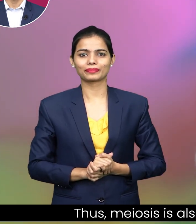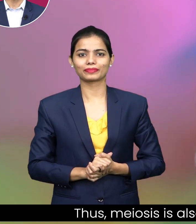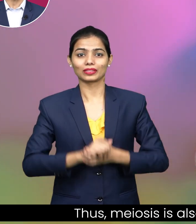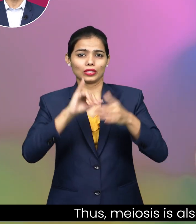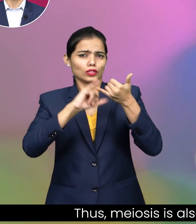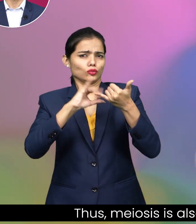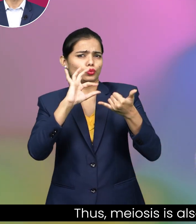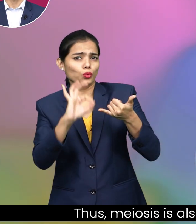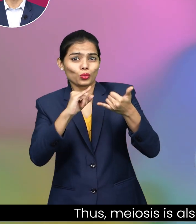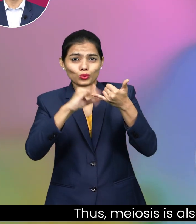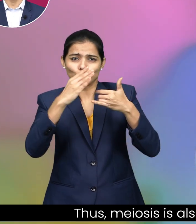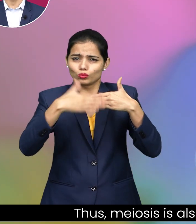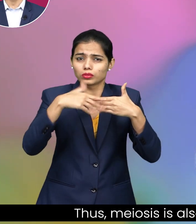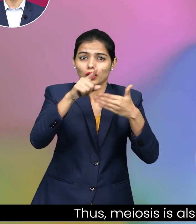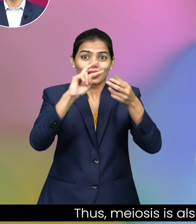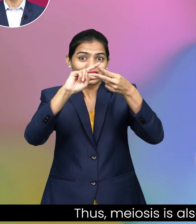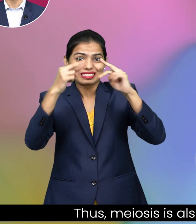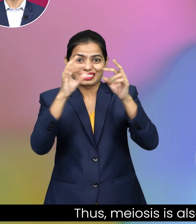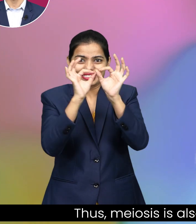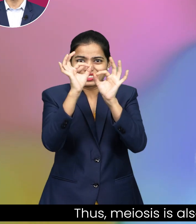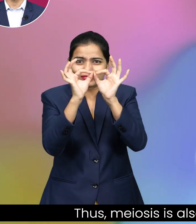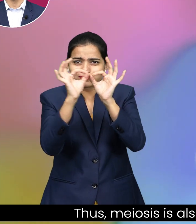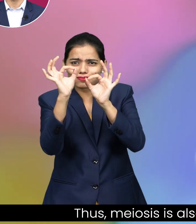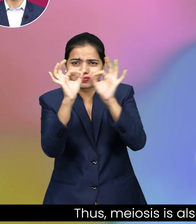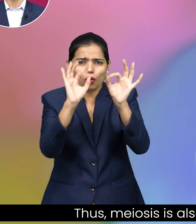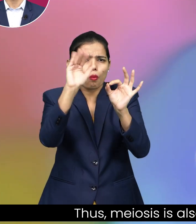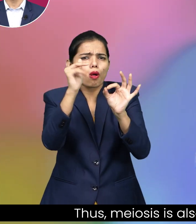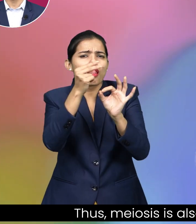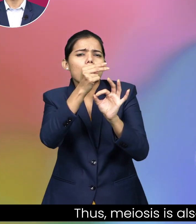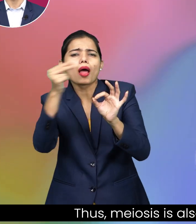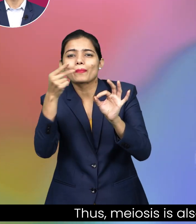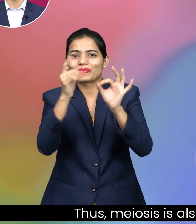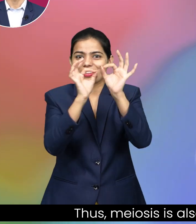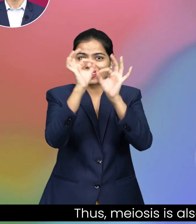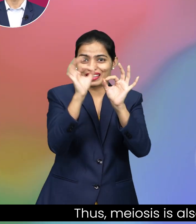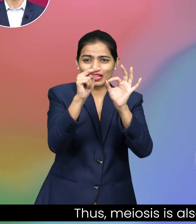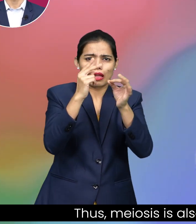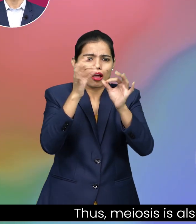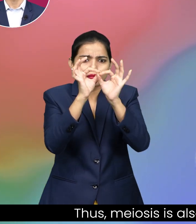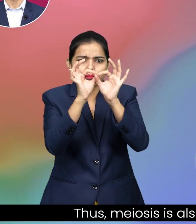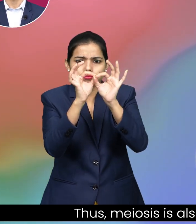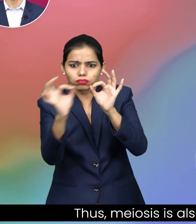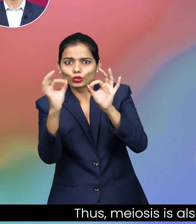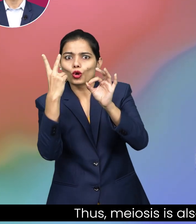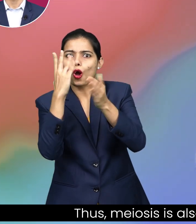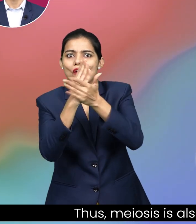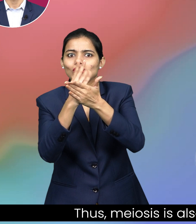Thus, meiosis is also called the reduction division.